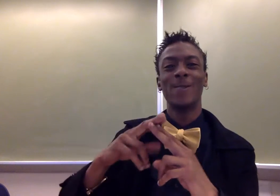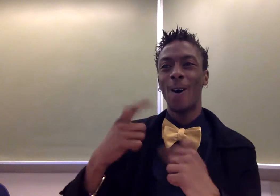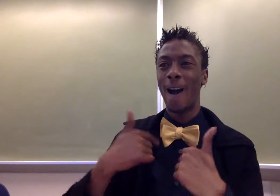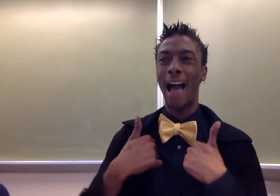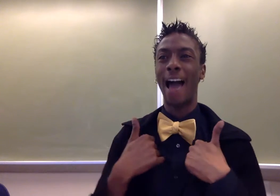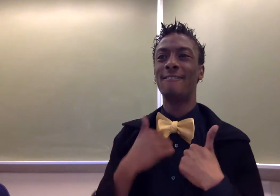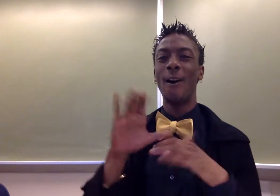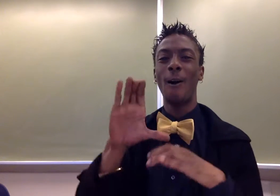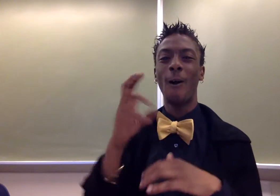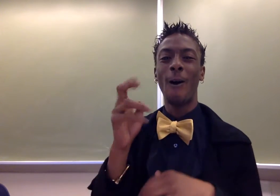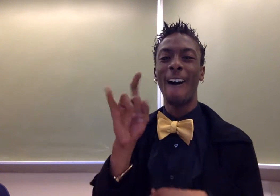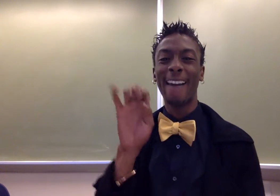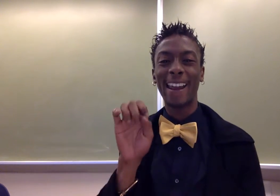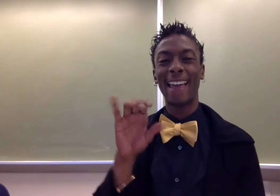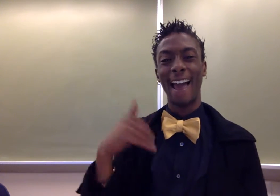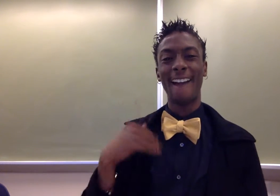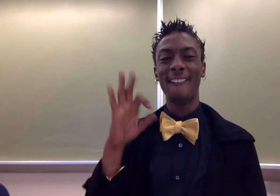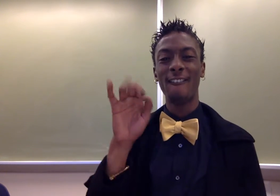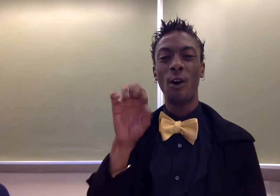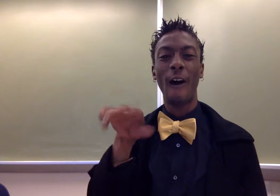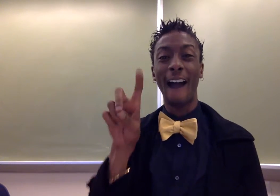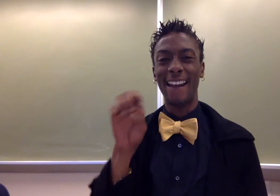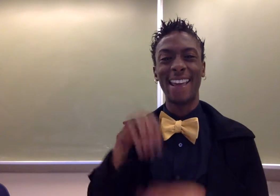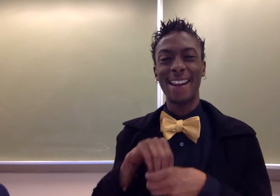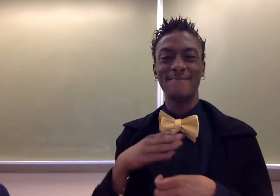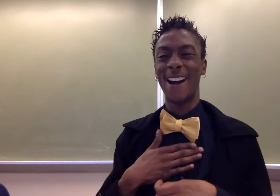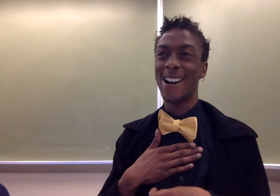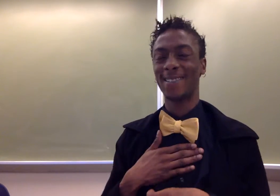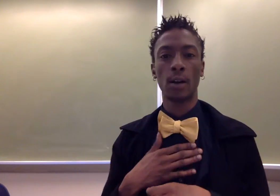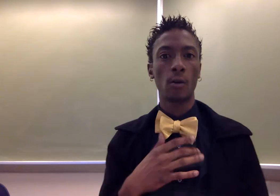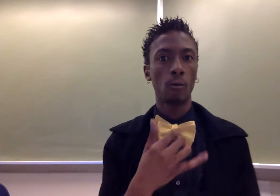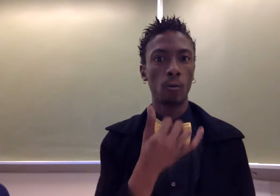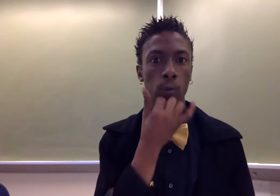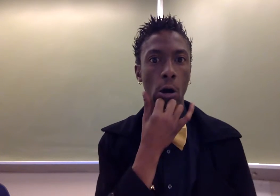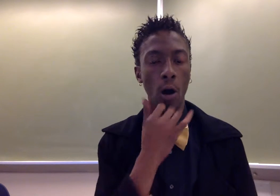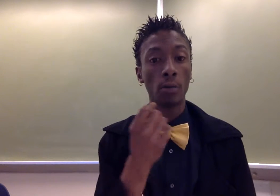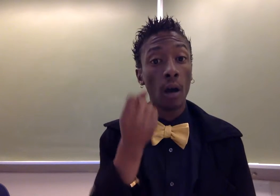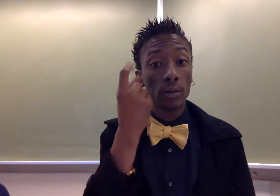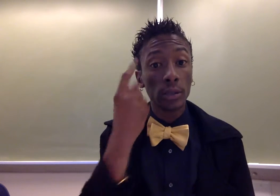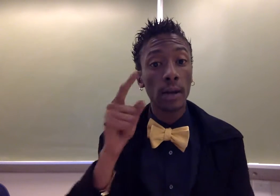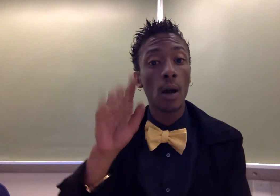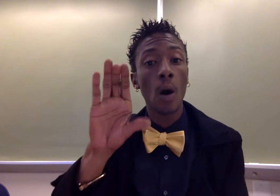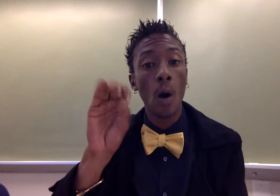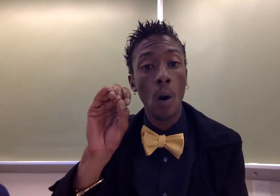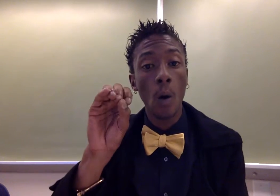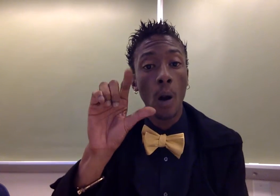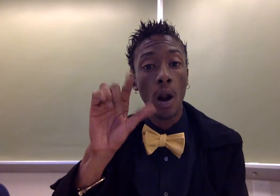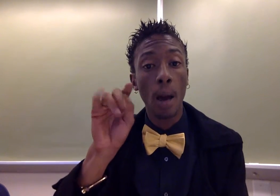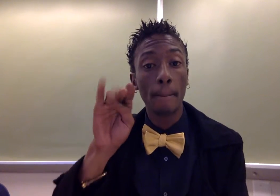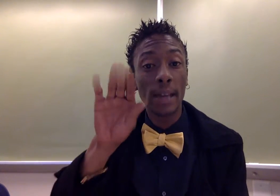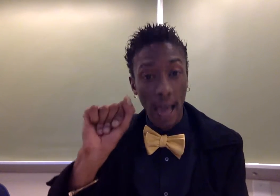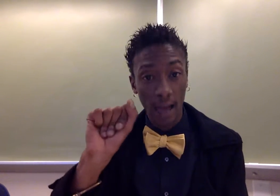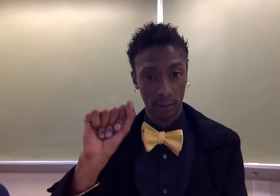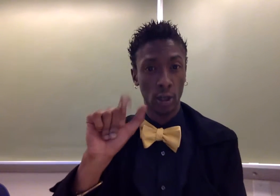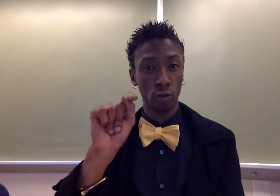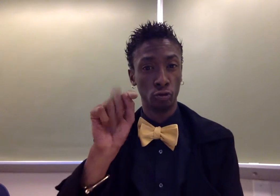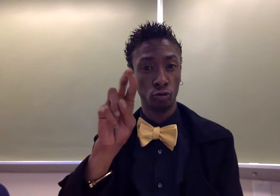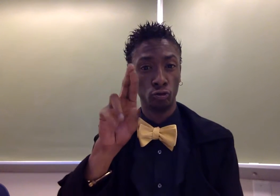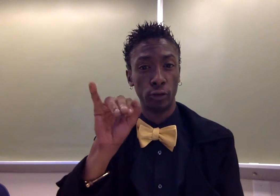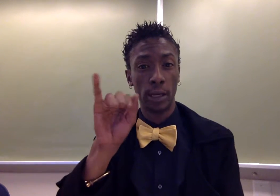Wrong. Most of the tributaries of the Columbia are in trouble. And if the frogs aren't